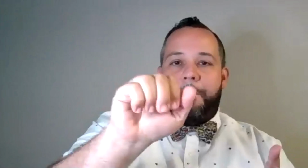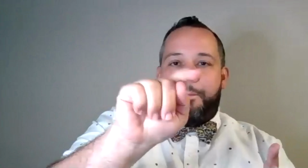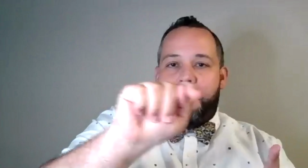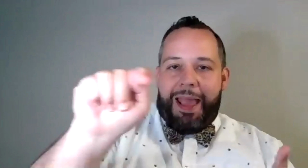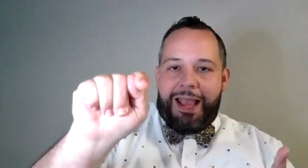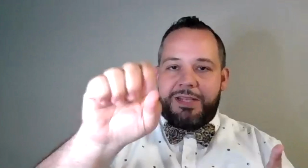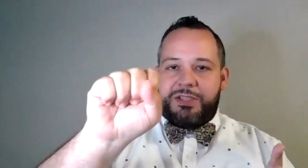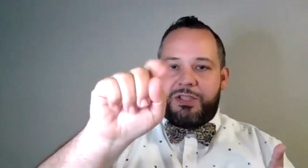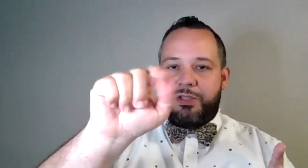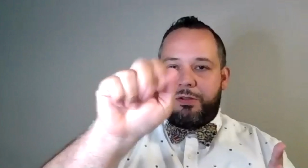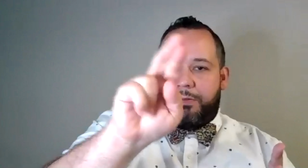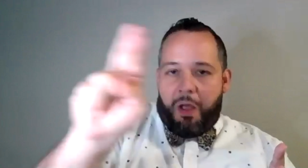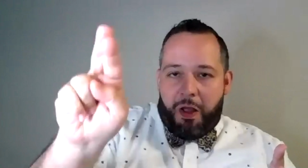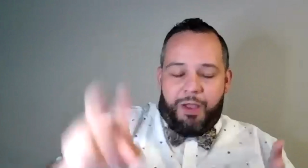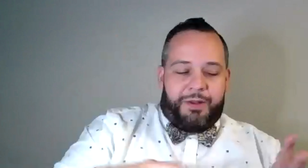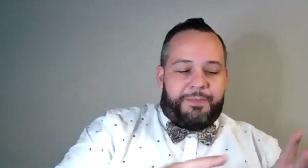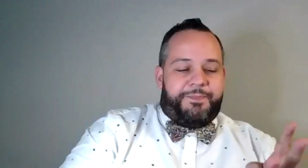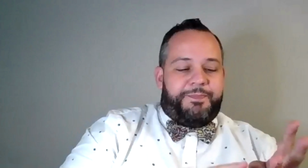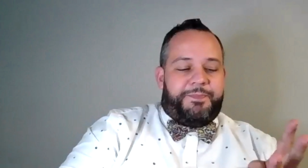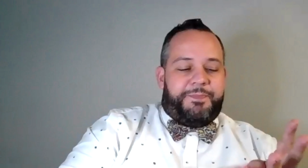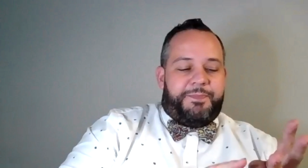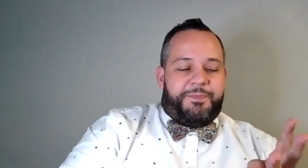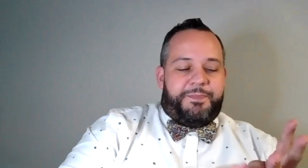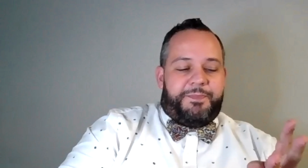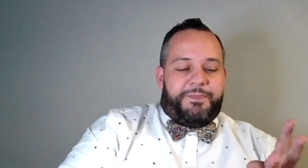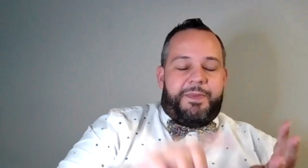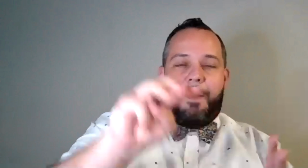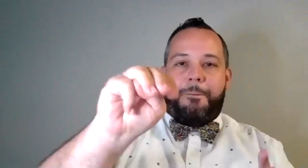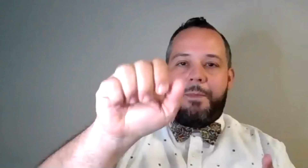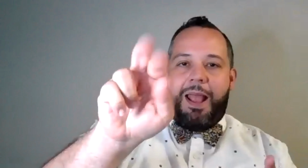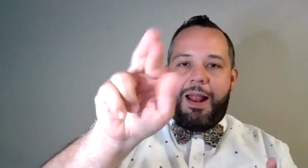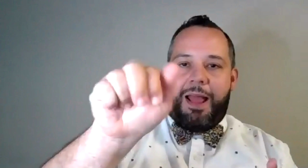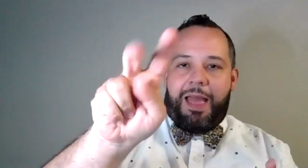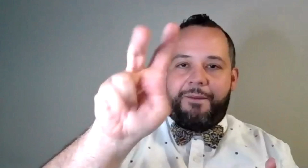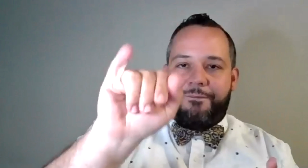Matthew Starr, and Miriam Paracha,